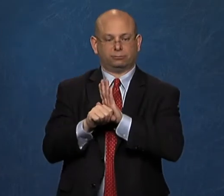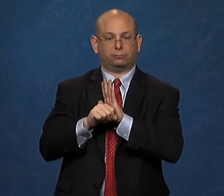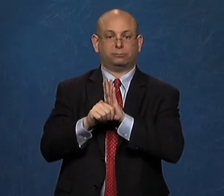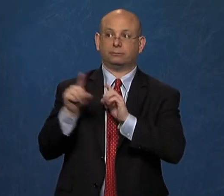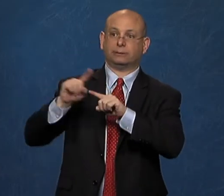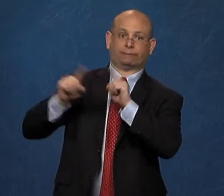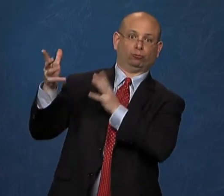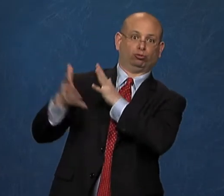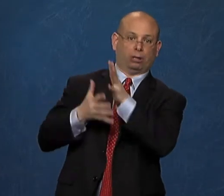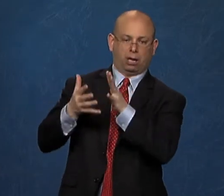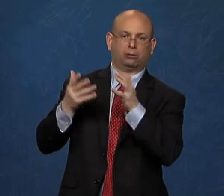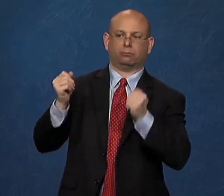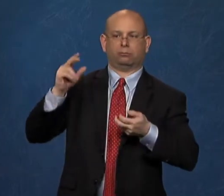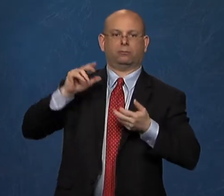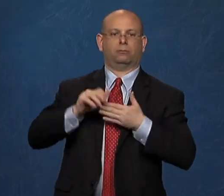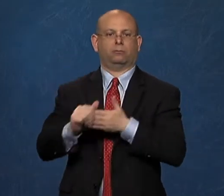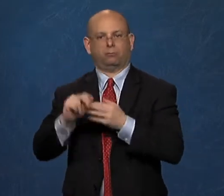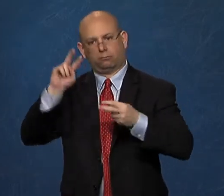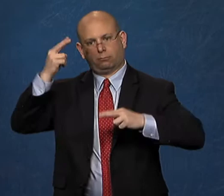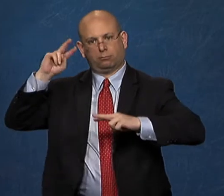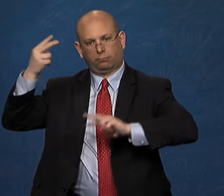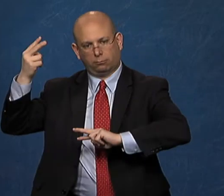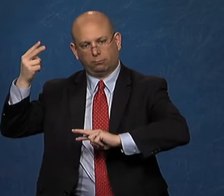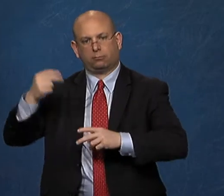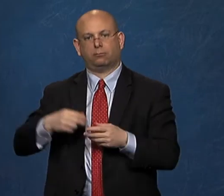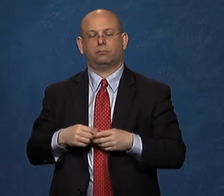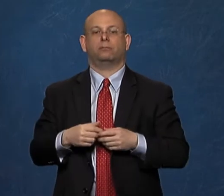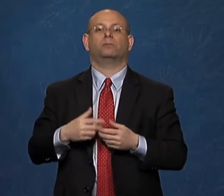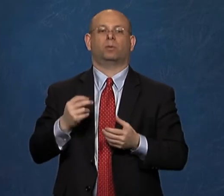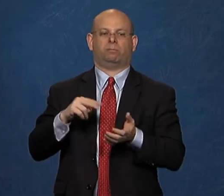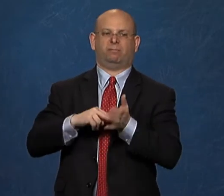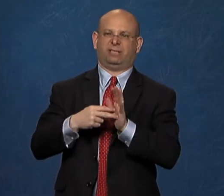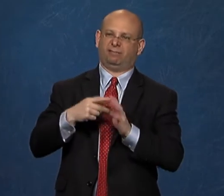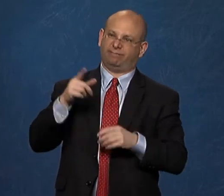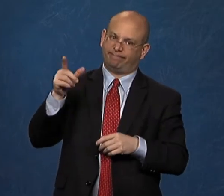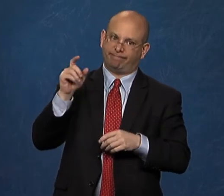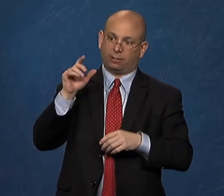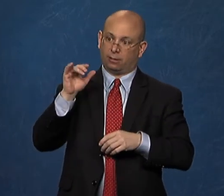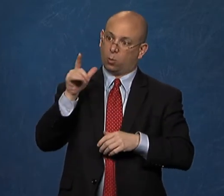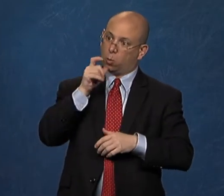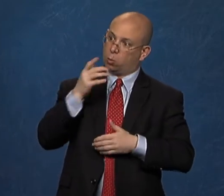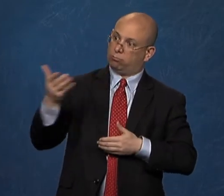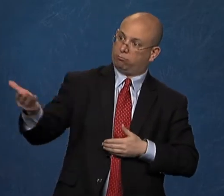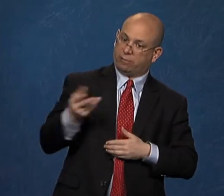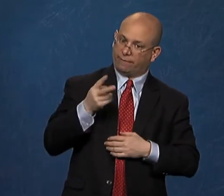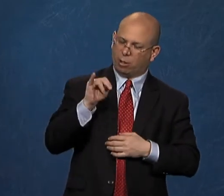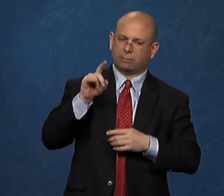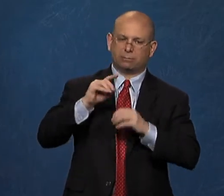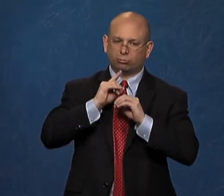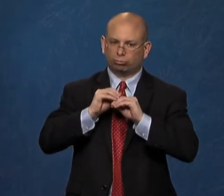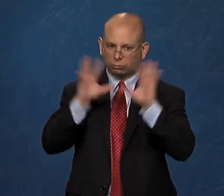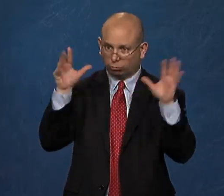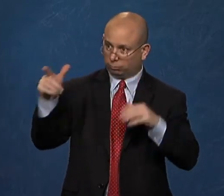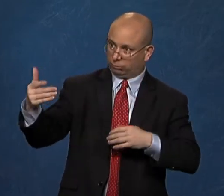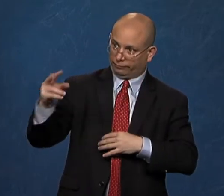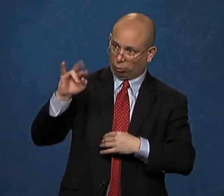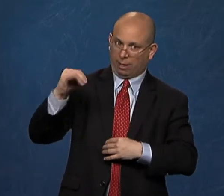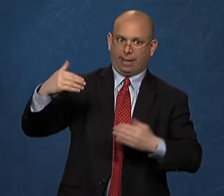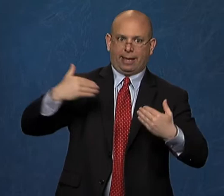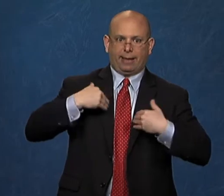VRI, interpreters may actually reside in a different state and therefore leading to regional signs that can create misunderstandings. Individuals who